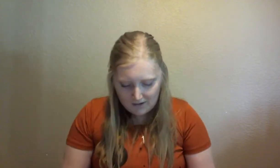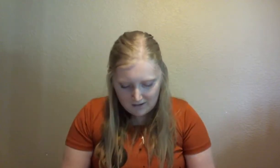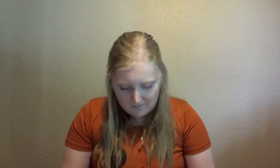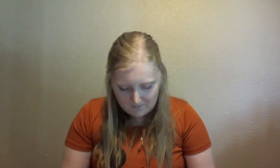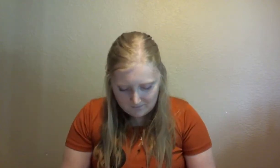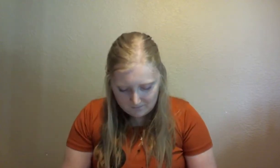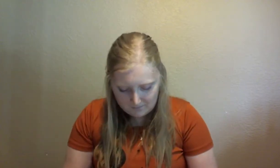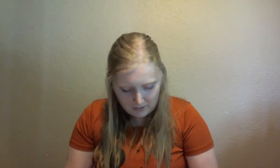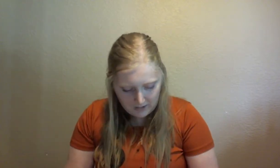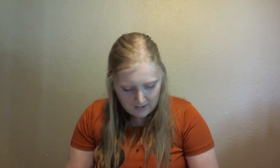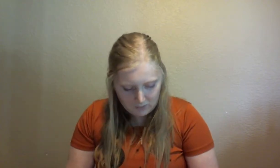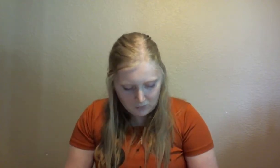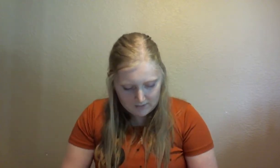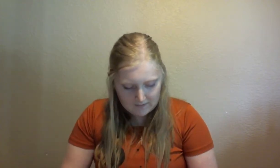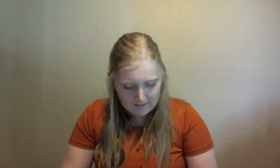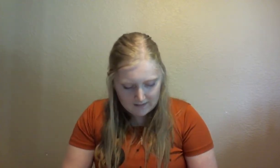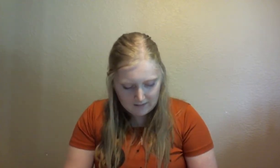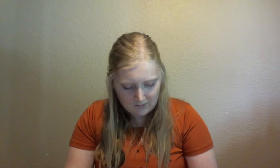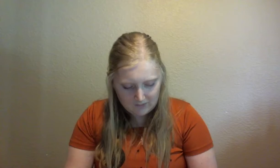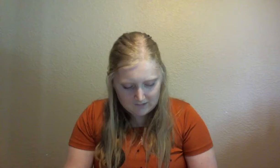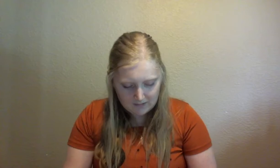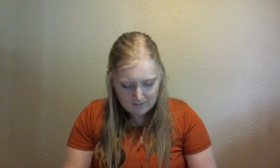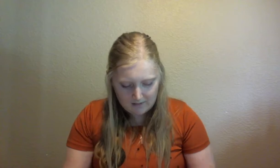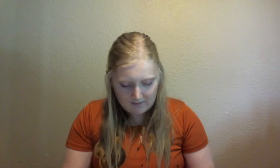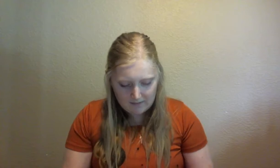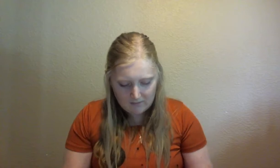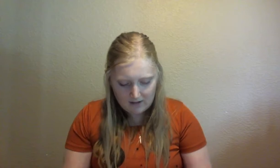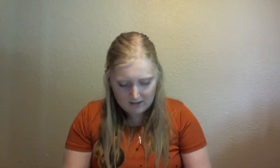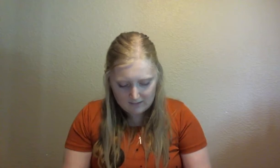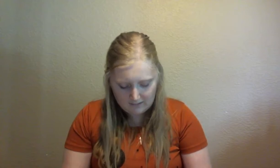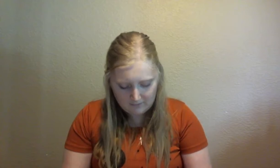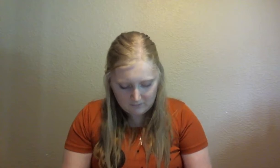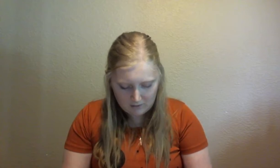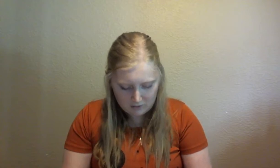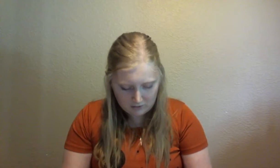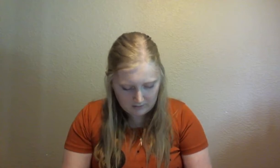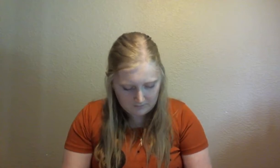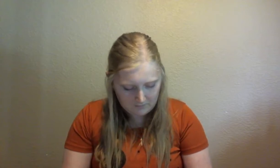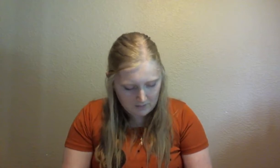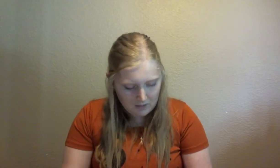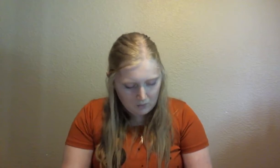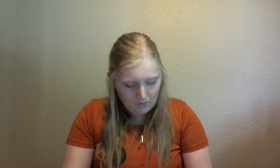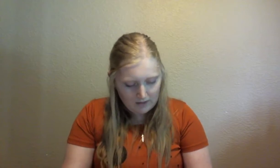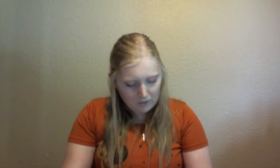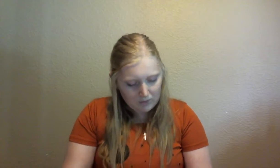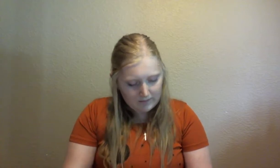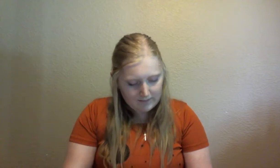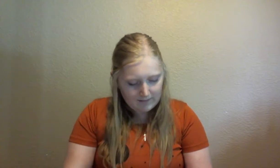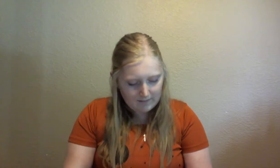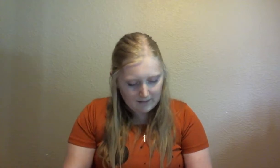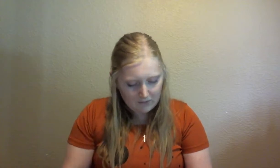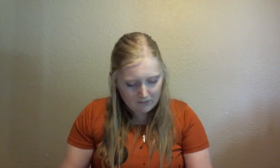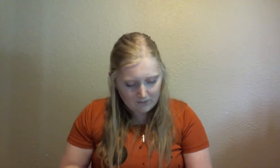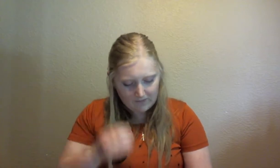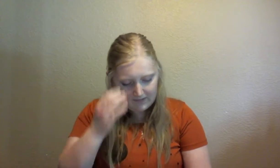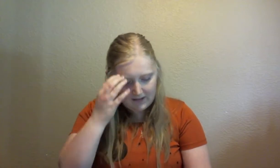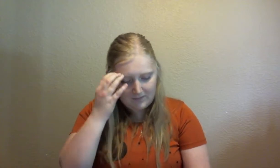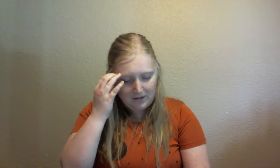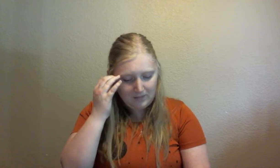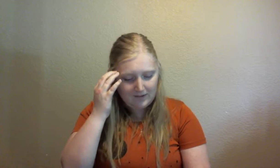were put in quarantine until it was determined that they were not sick from their journey. While in quarantine, the heroes were visited by